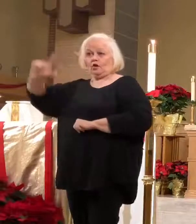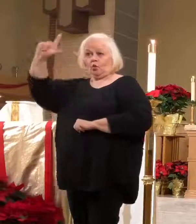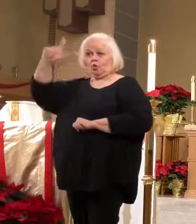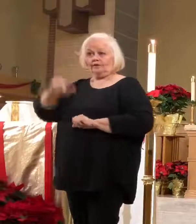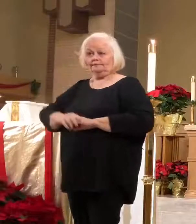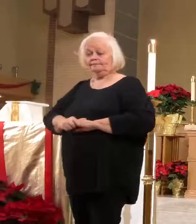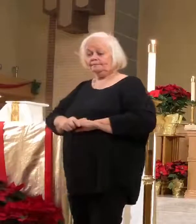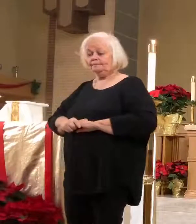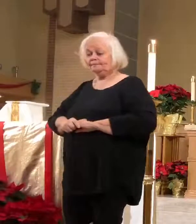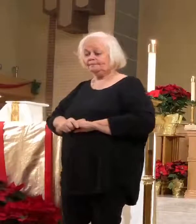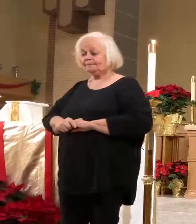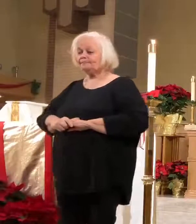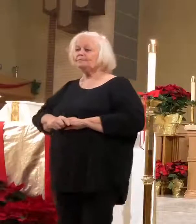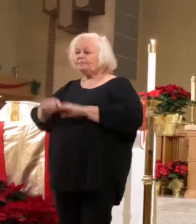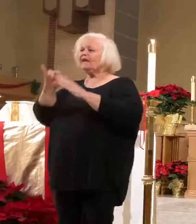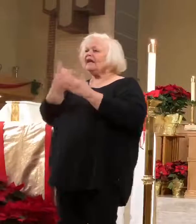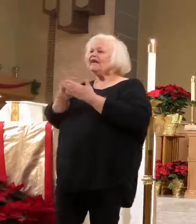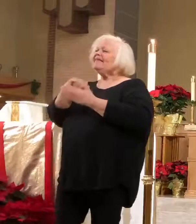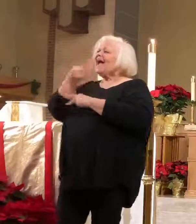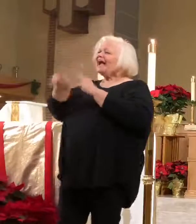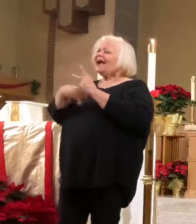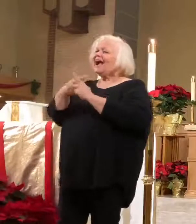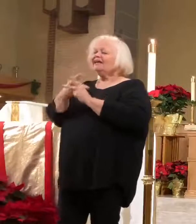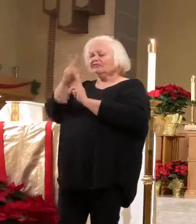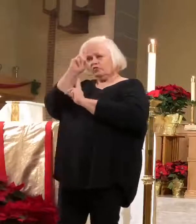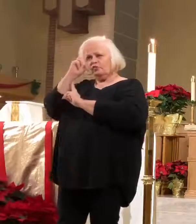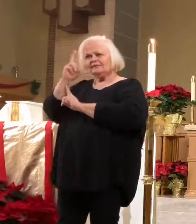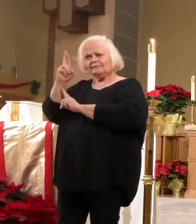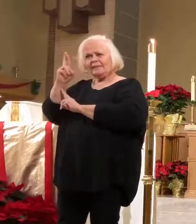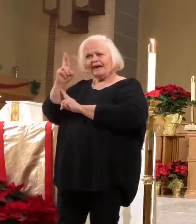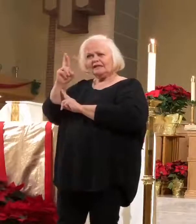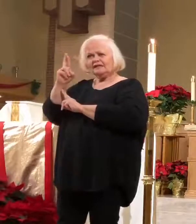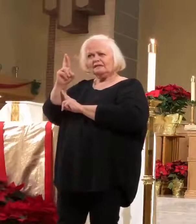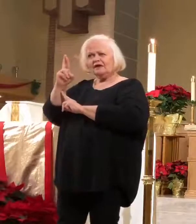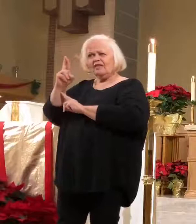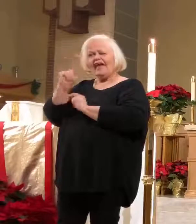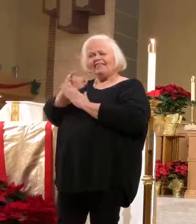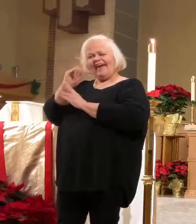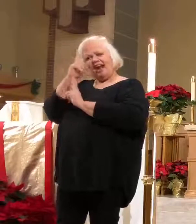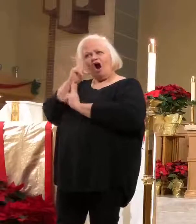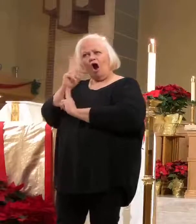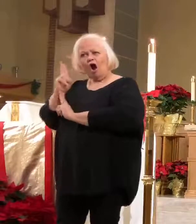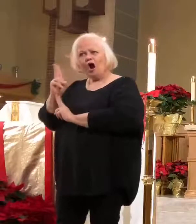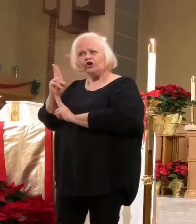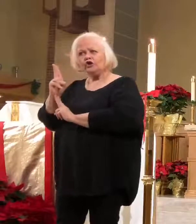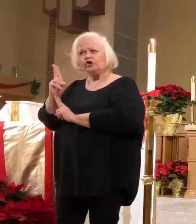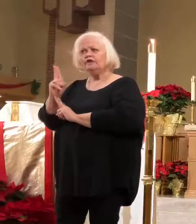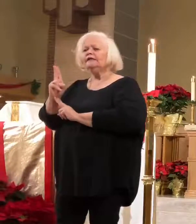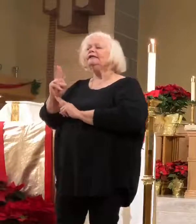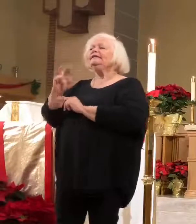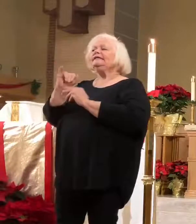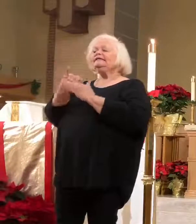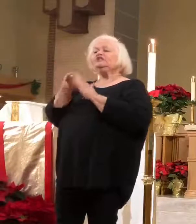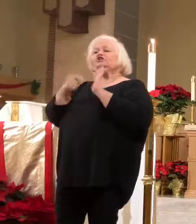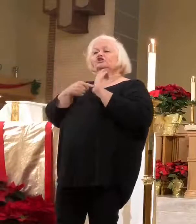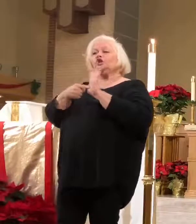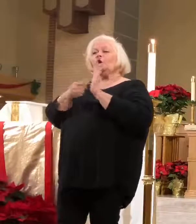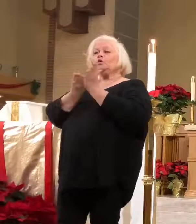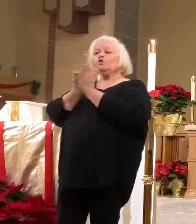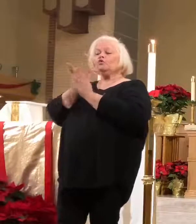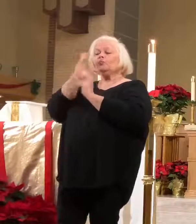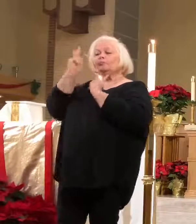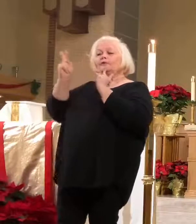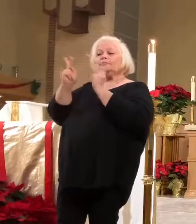And that kind of respect, that kind of reverence, is exemplified in people that aren't expressly believing in the